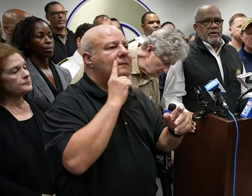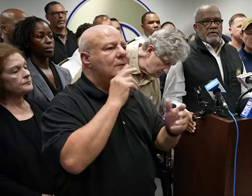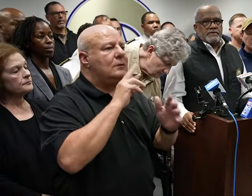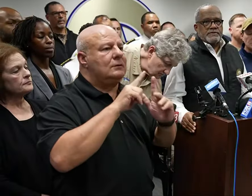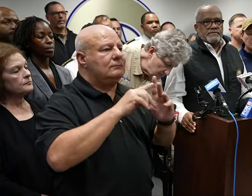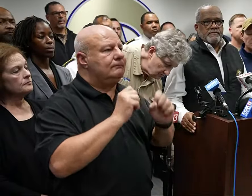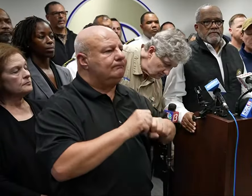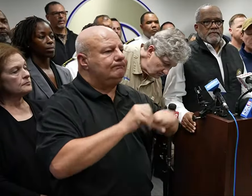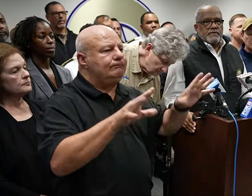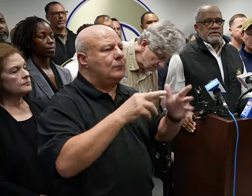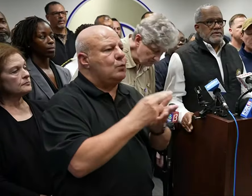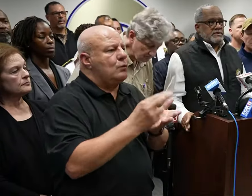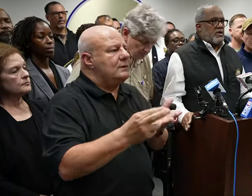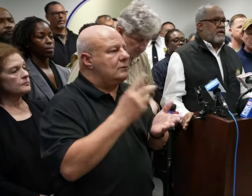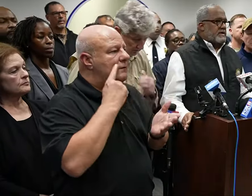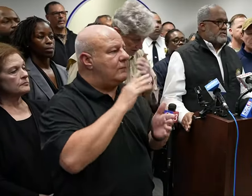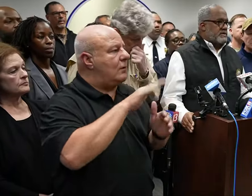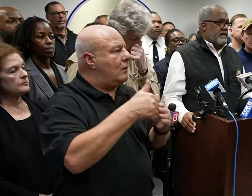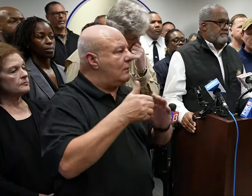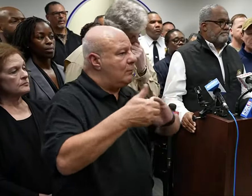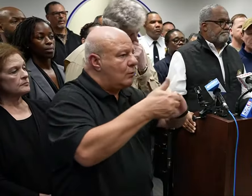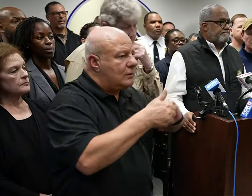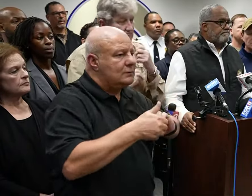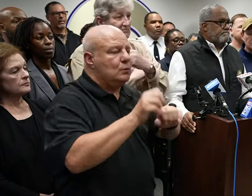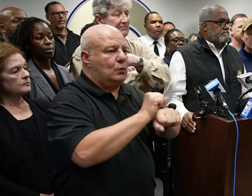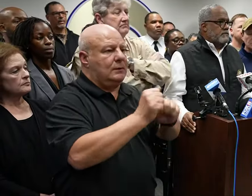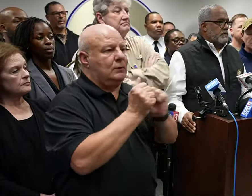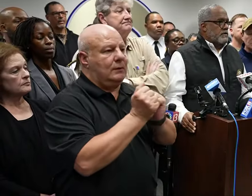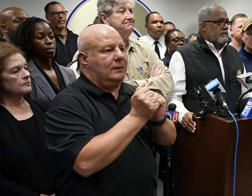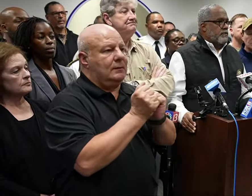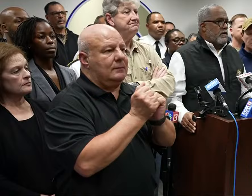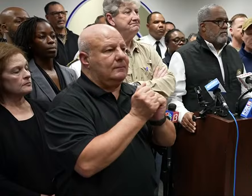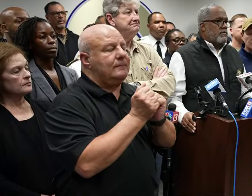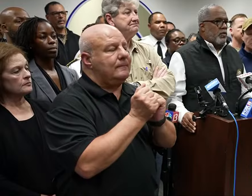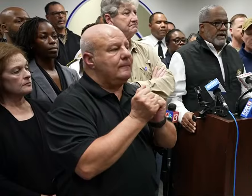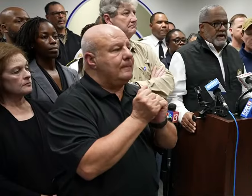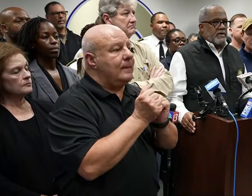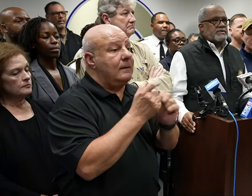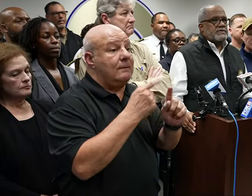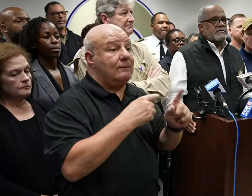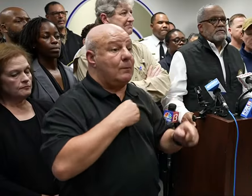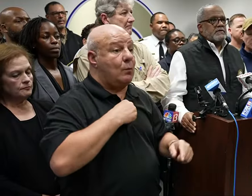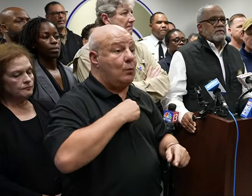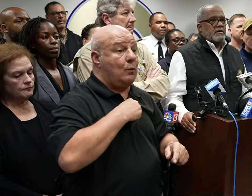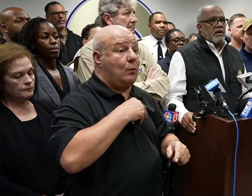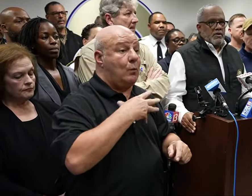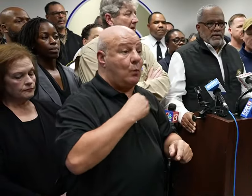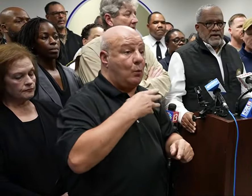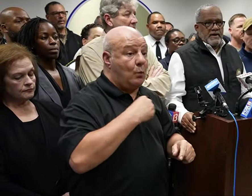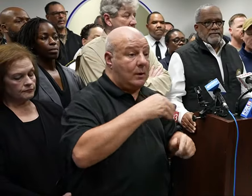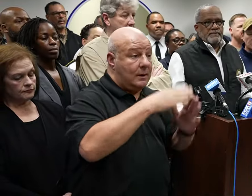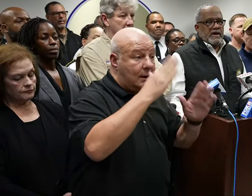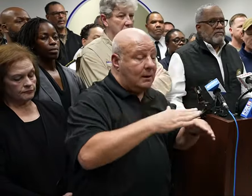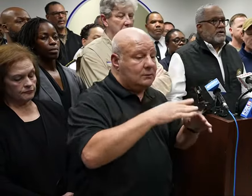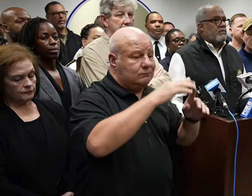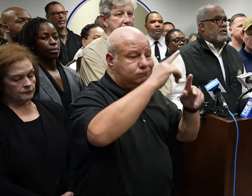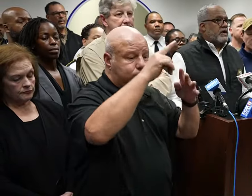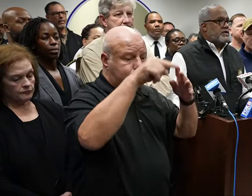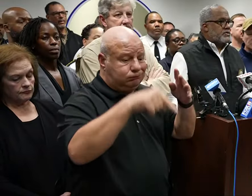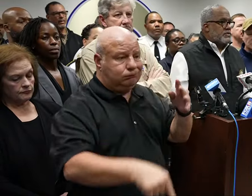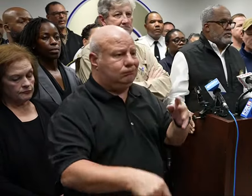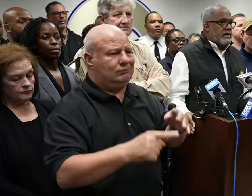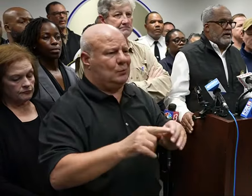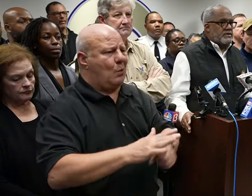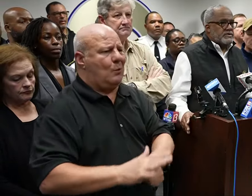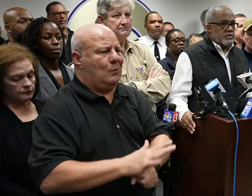of our partners. This is all hands on deck. From the White House all the way down. I've been in